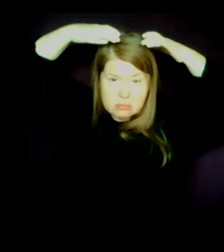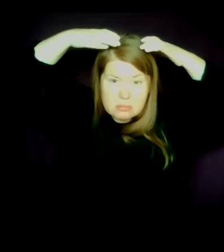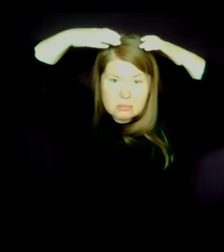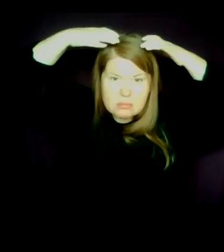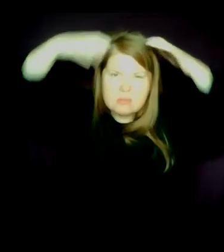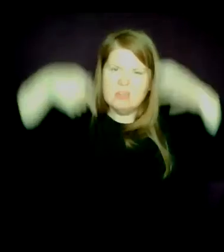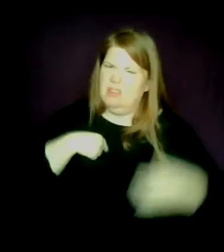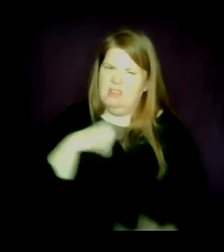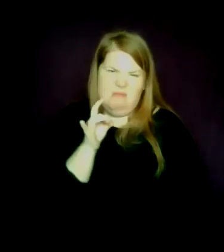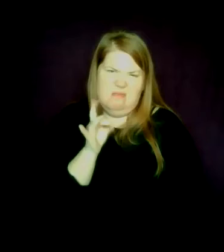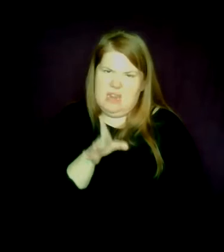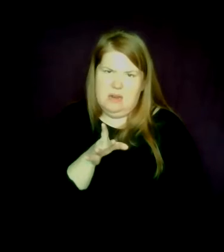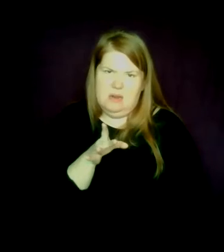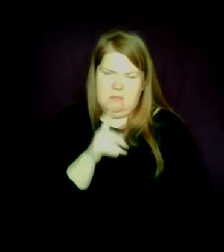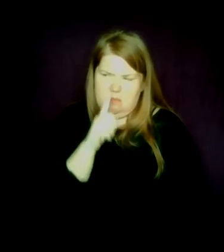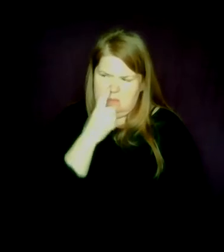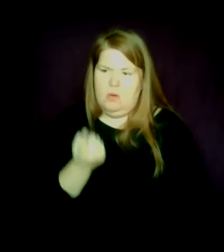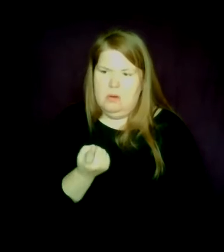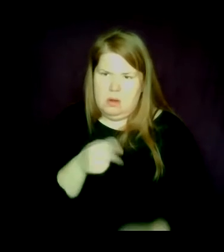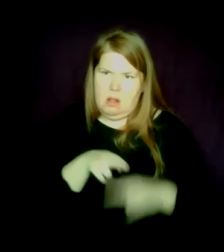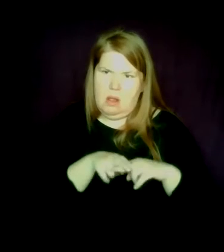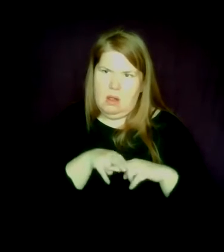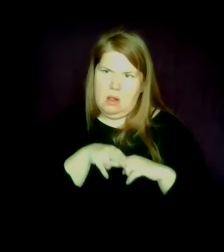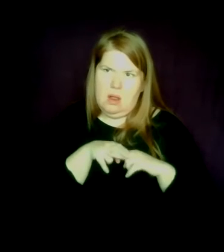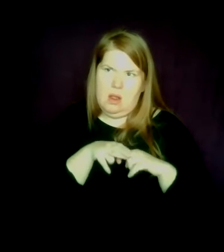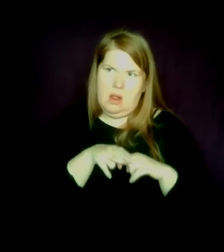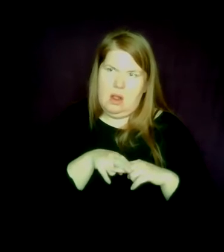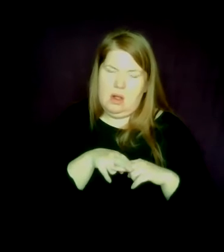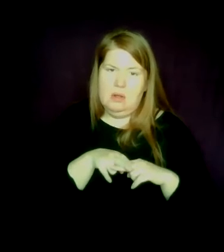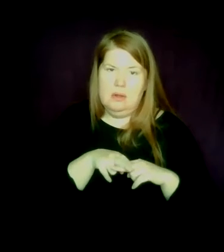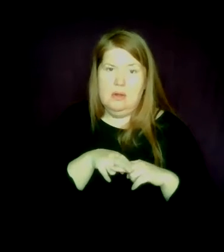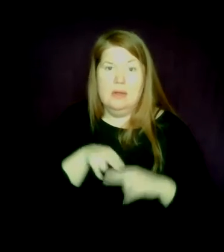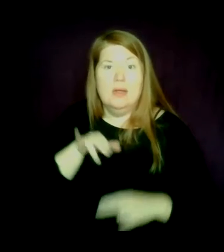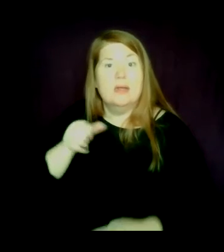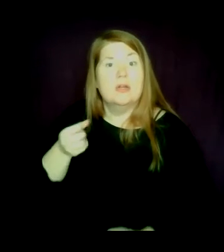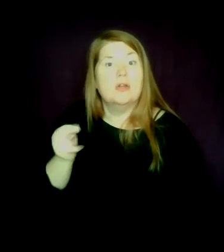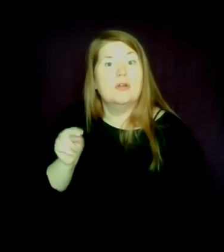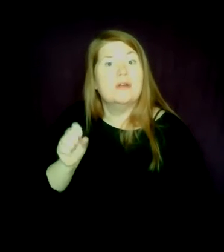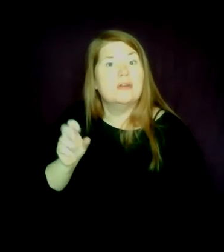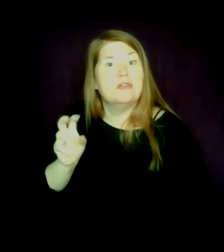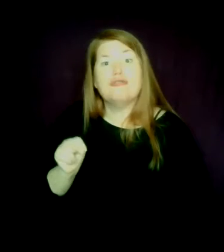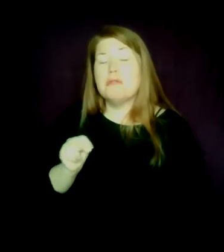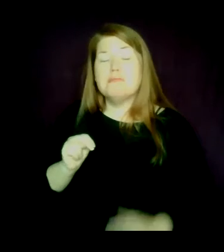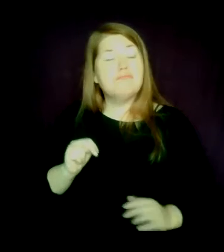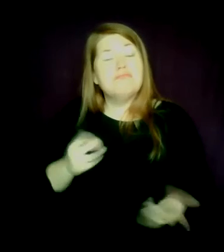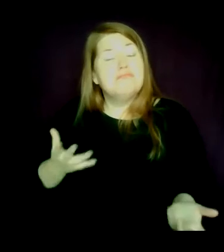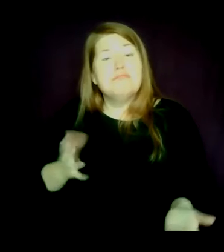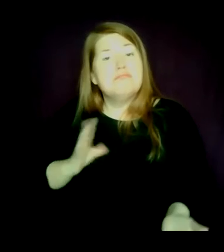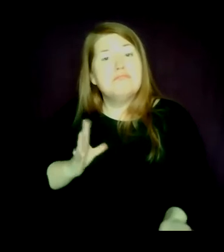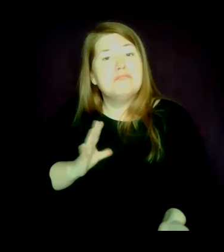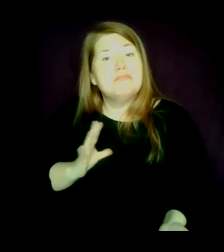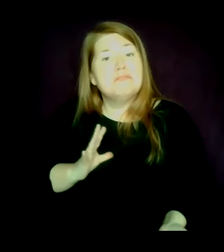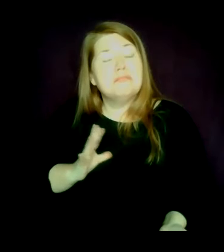doesn't think so. I look forward to my Saturdays under the dryer, she tells me. It's the only time I can take a